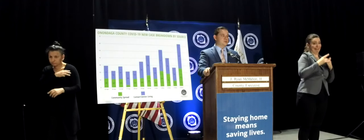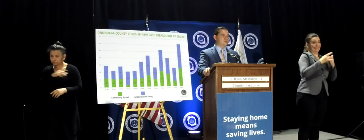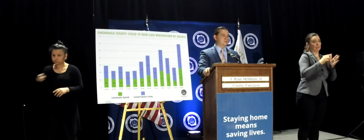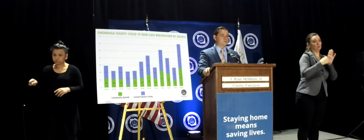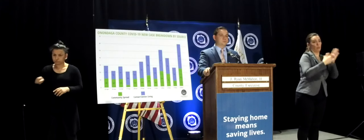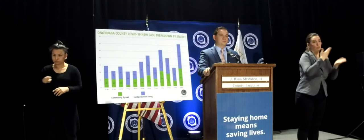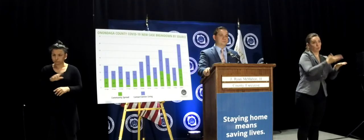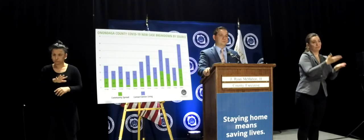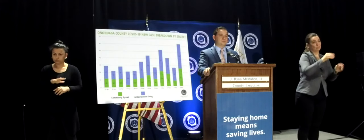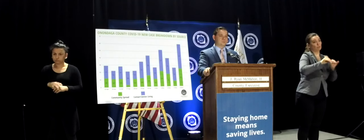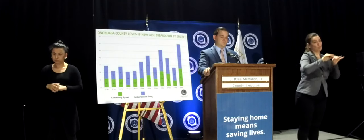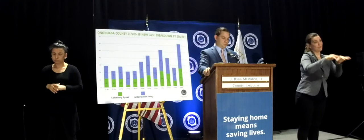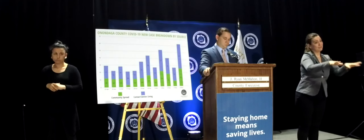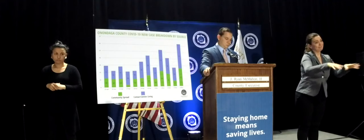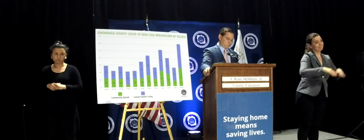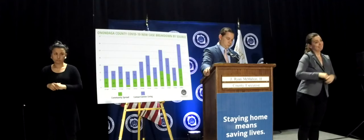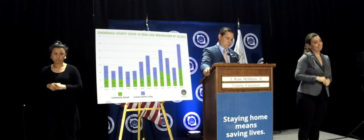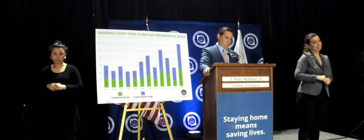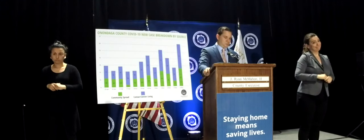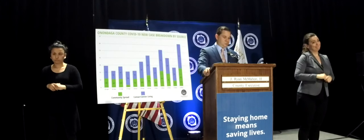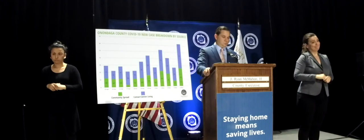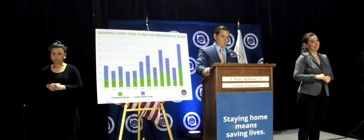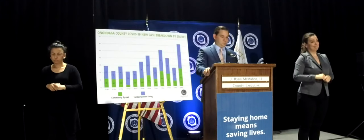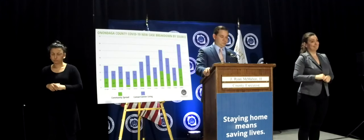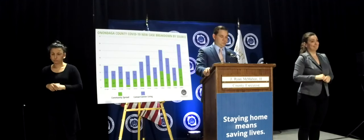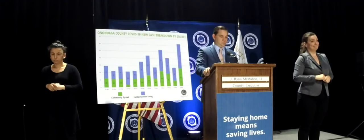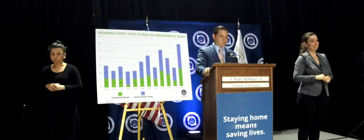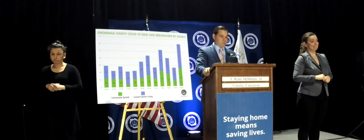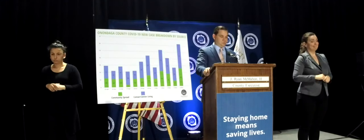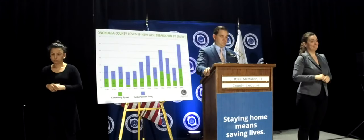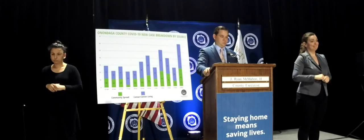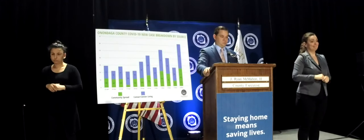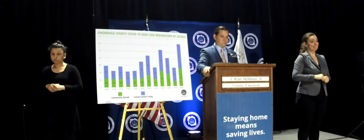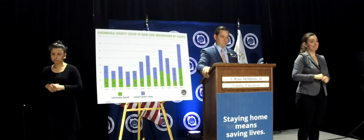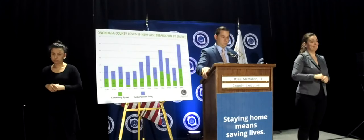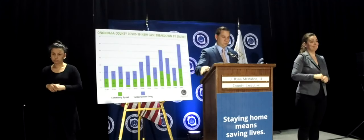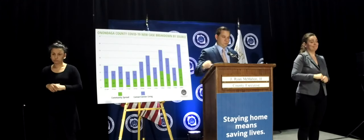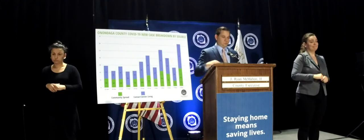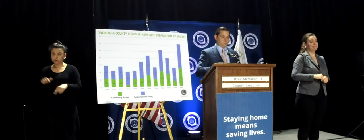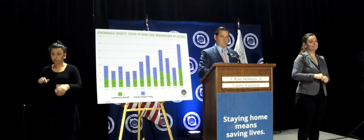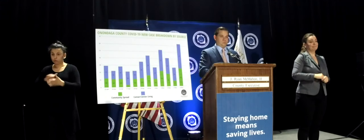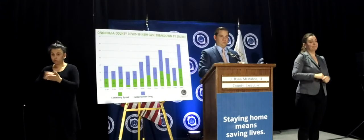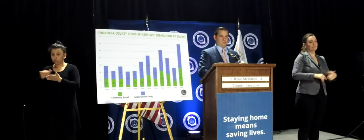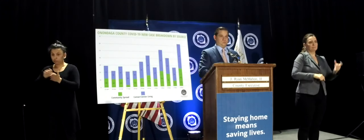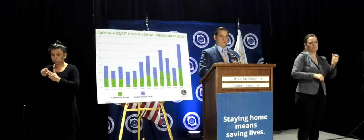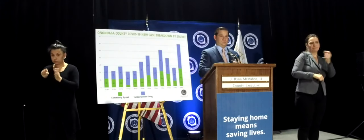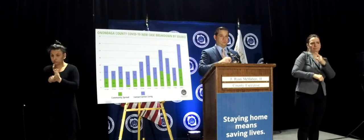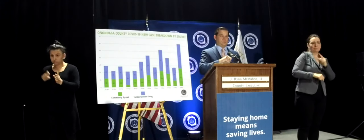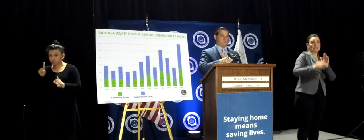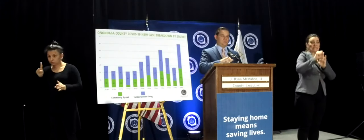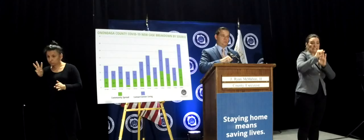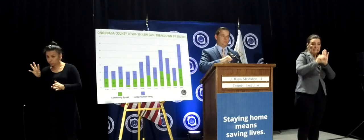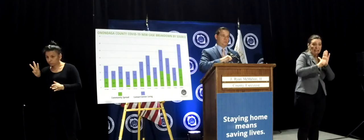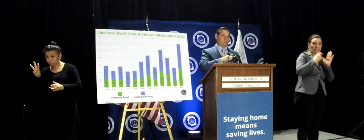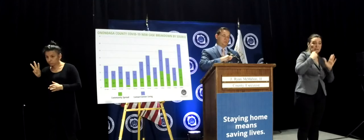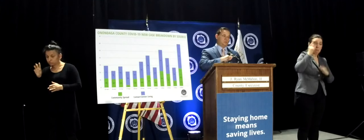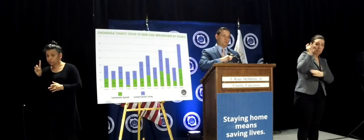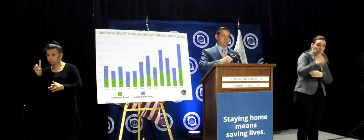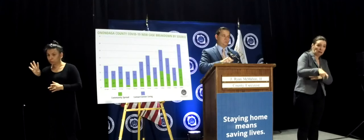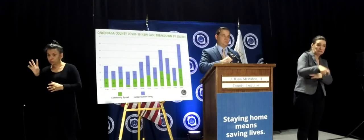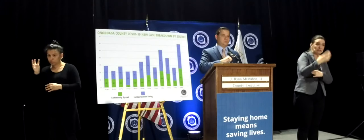good decisions? So the state is ordering you to do 14,000 tests a month, but you don't want to give a